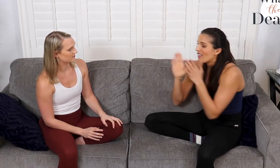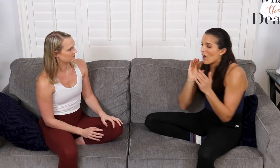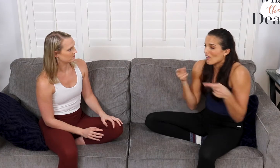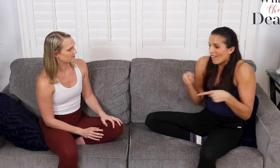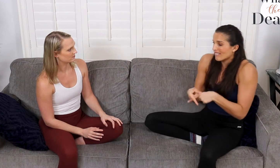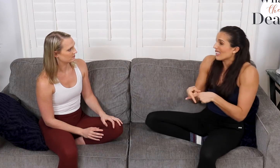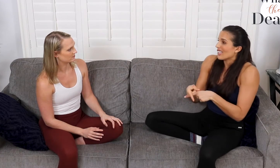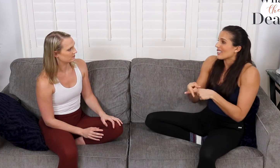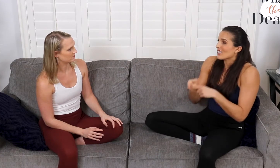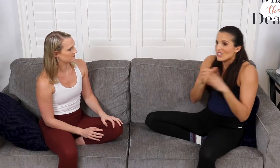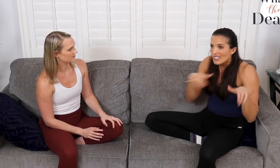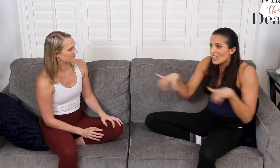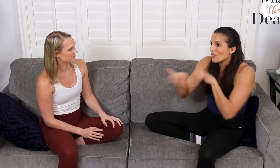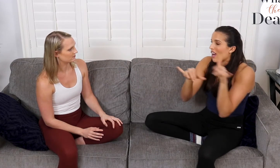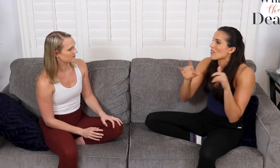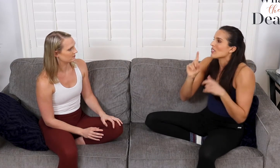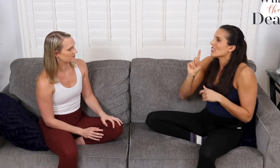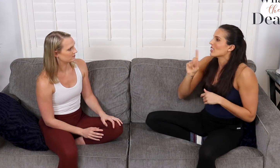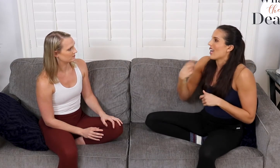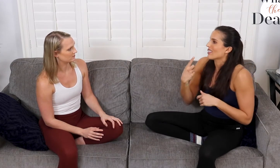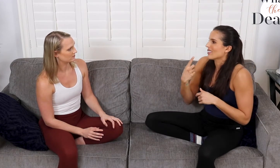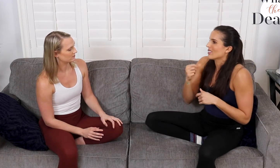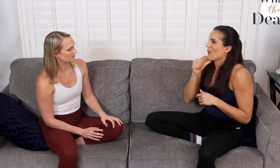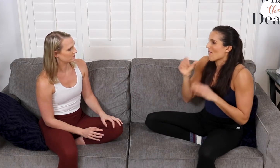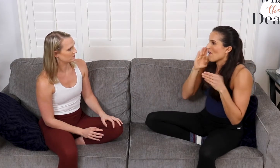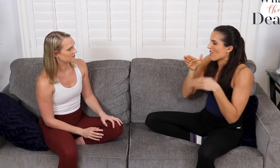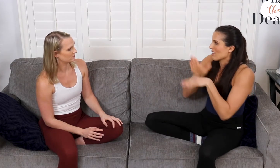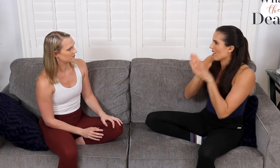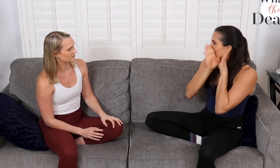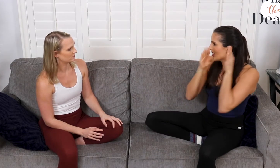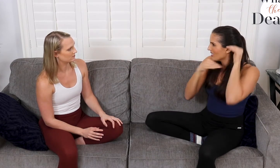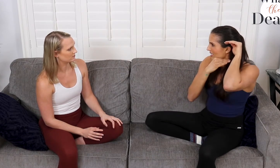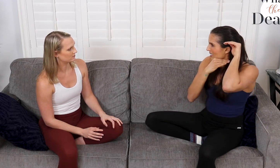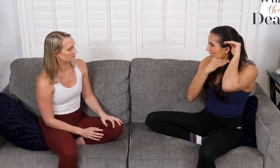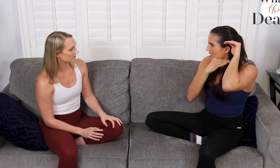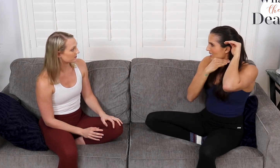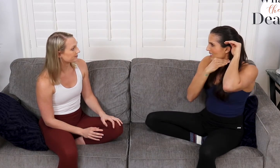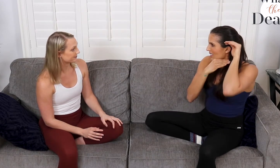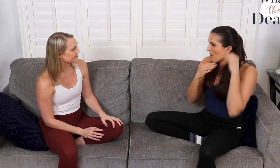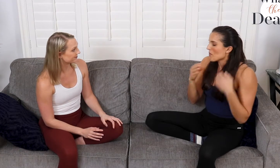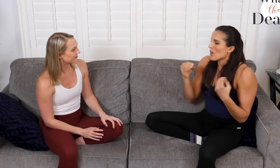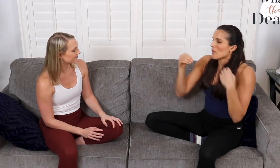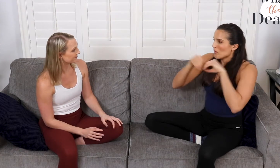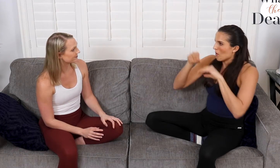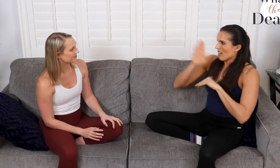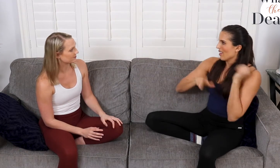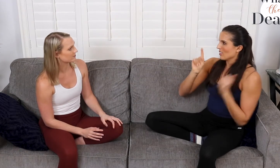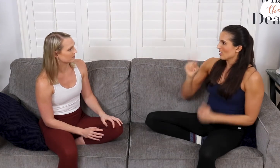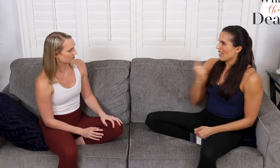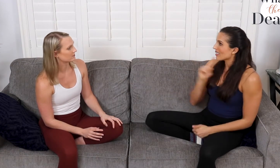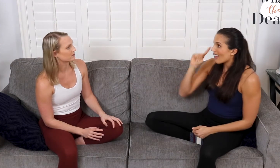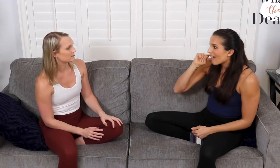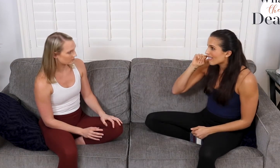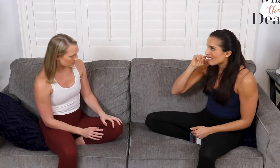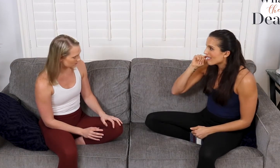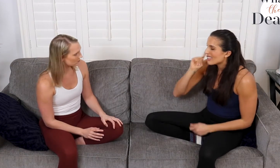remember seeing. It's from Kayla from Colorado. She asked, what